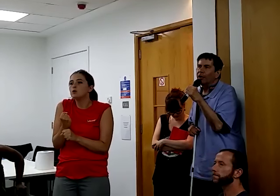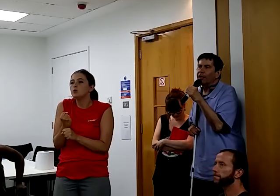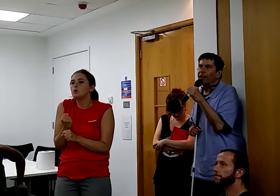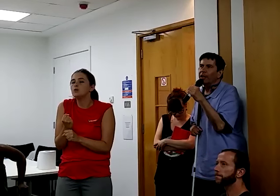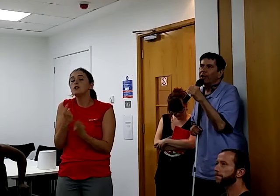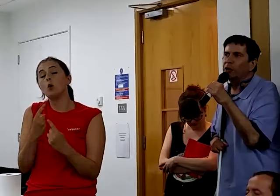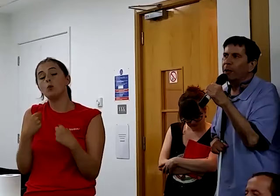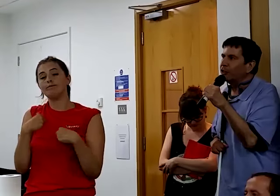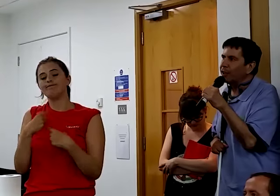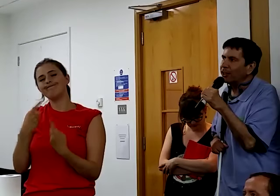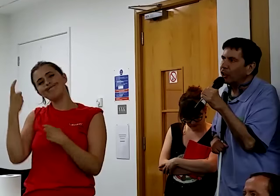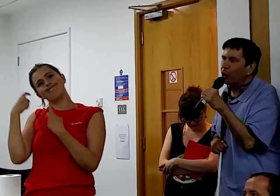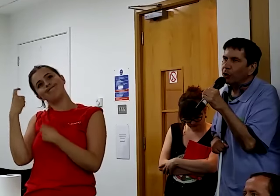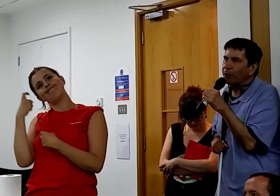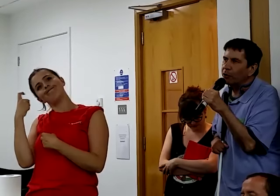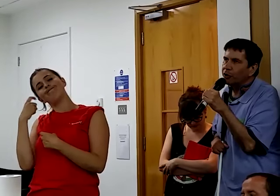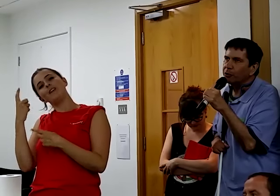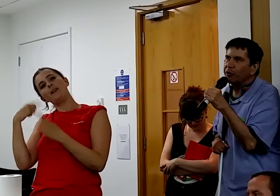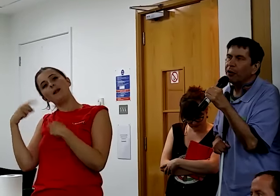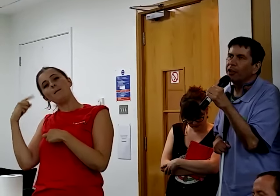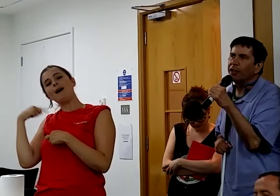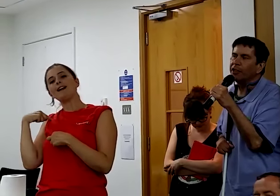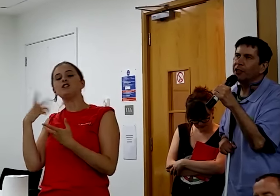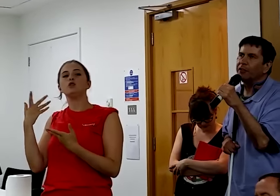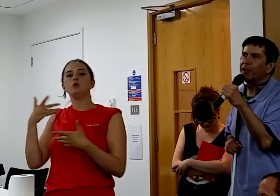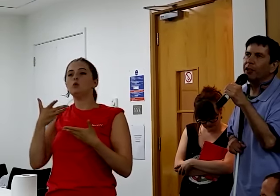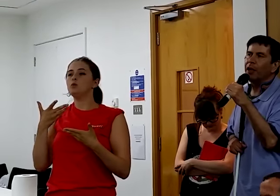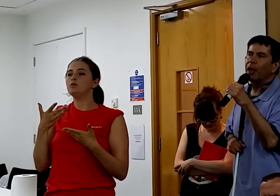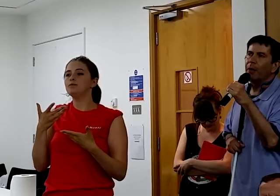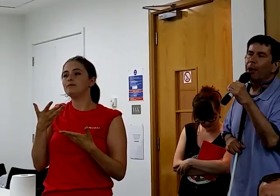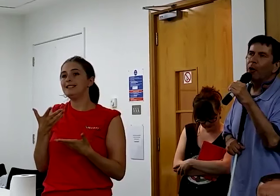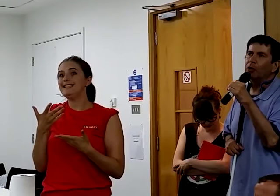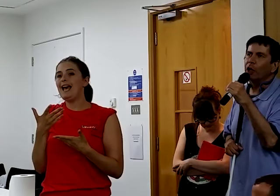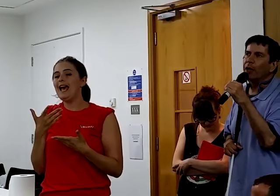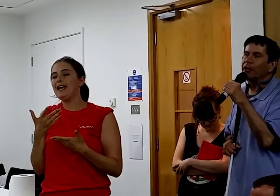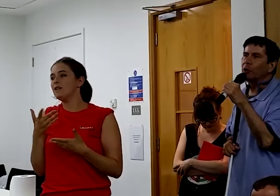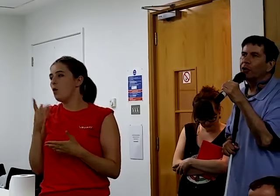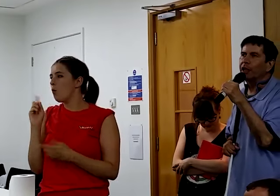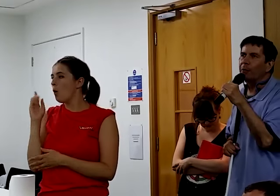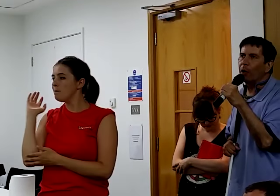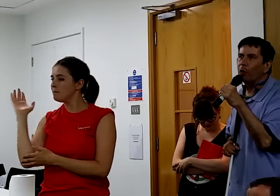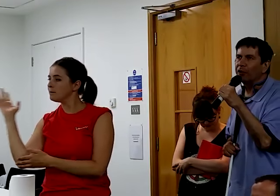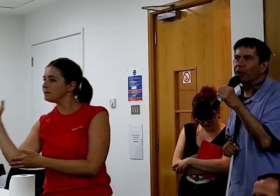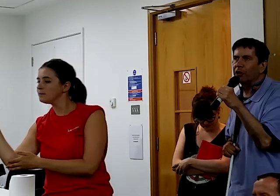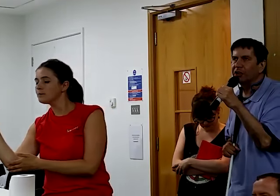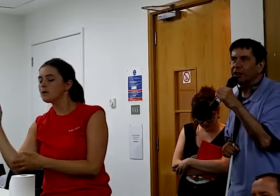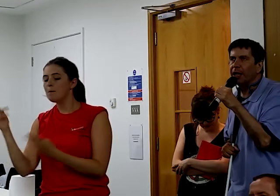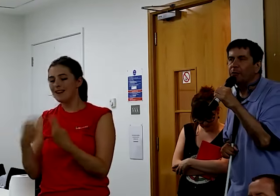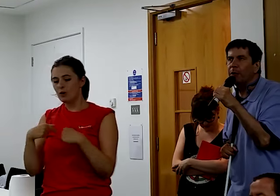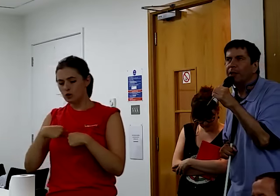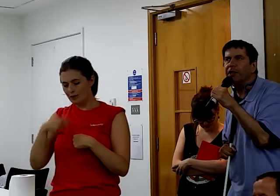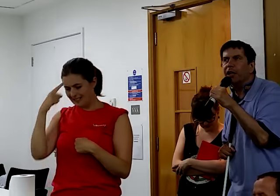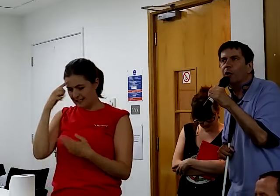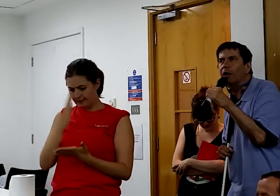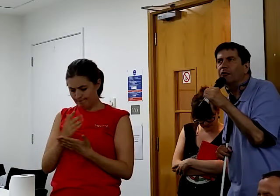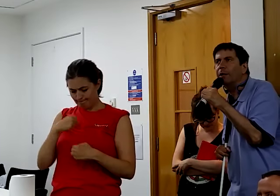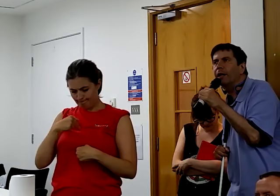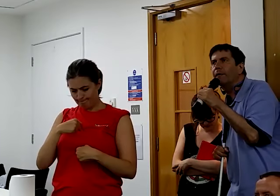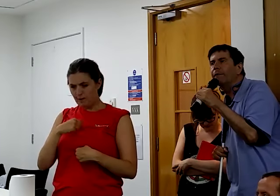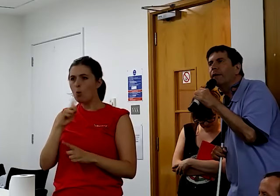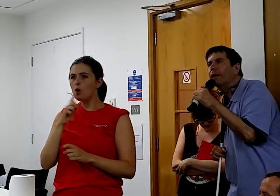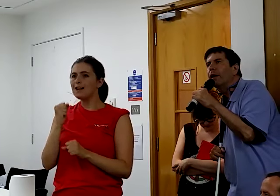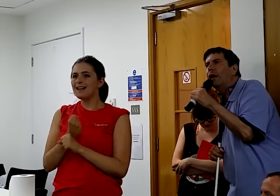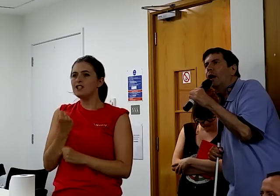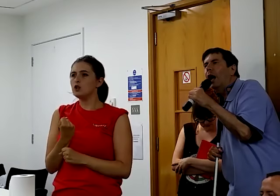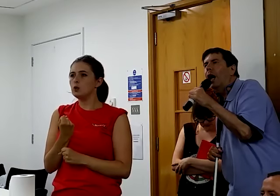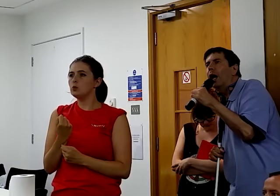on the tremendous and excellent contributions we've heard here this evening, but also then sort of thinking about what the task is ahead and where we need to go away from